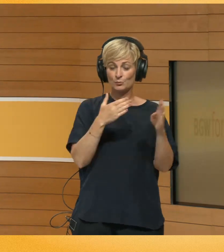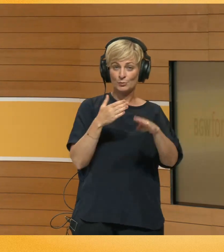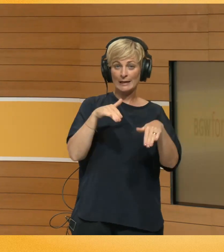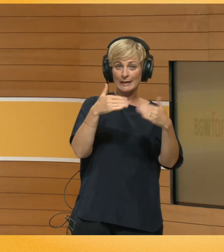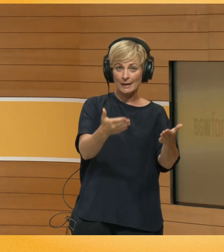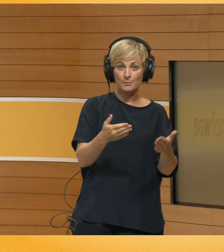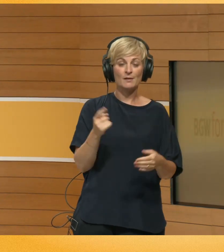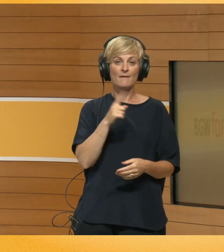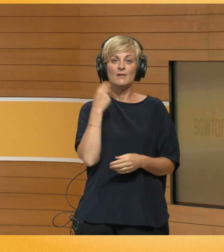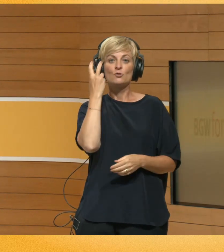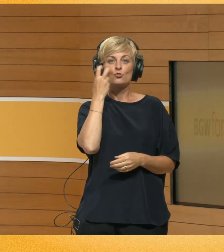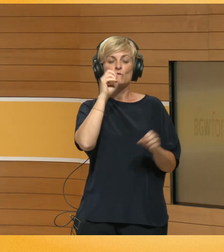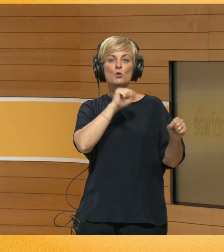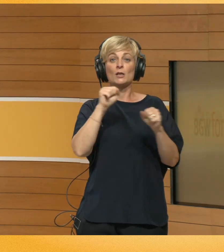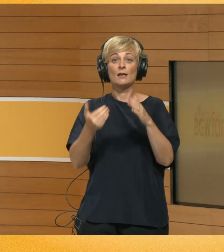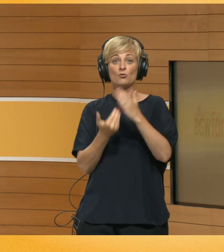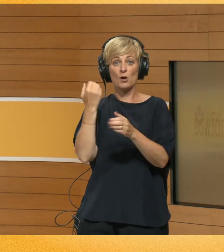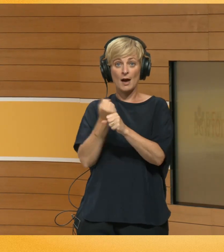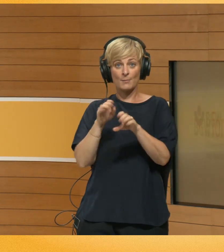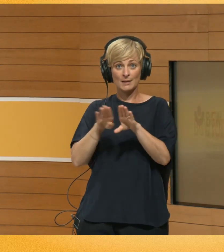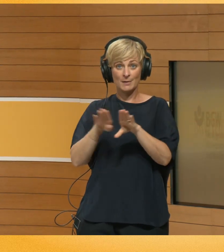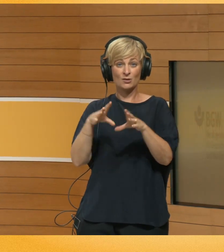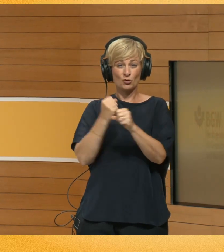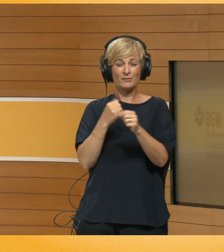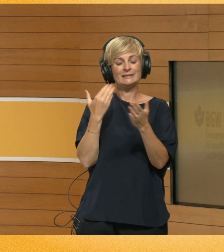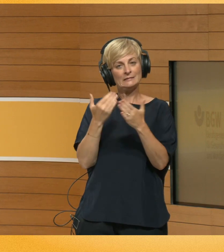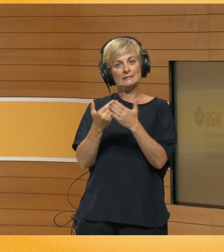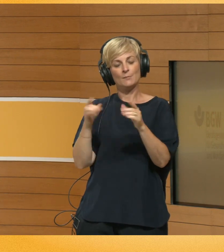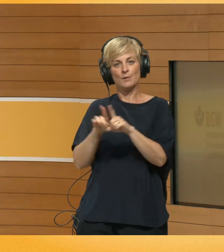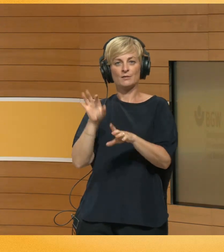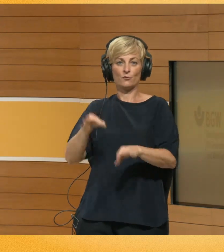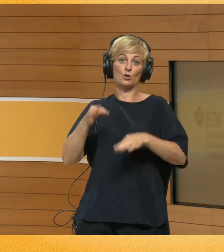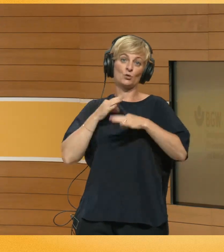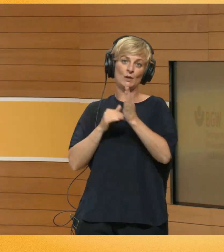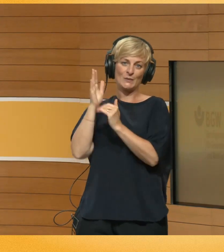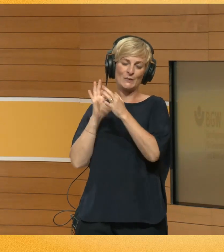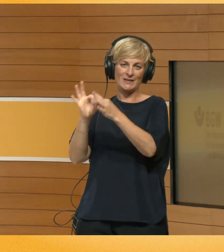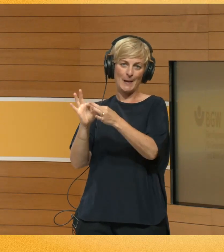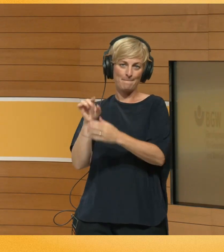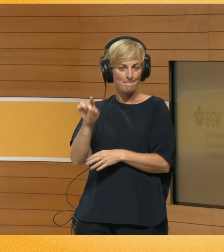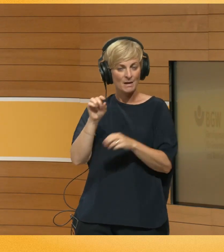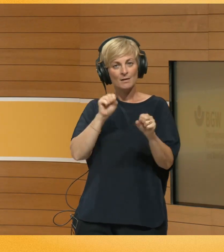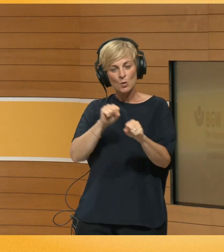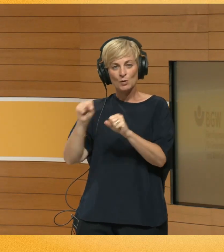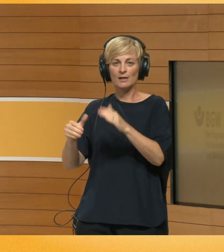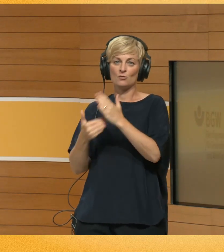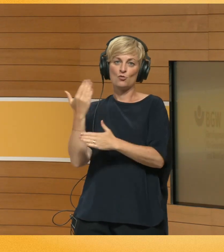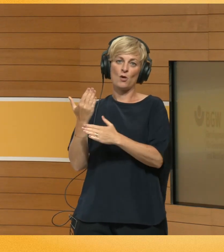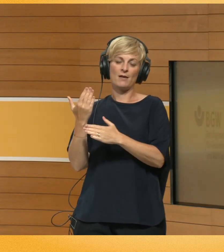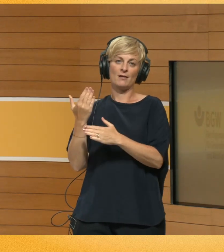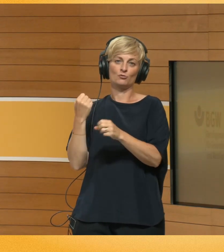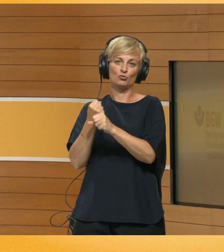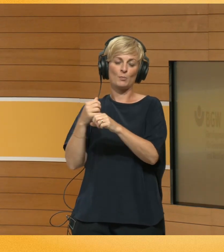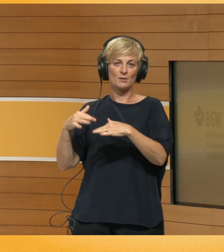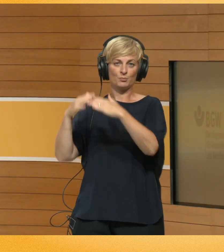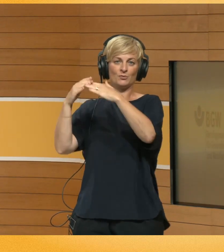you can also anchor this into an existing healthcare system, which is worth about $12 trillion. So think about the opportunity